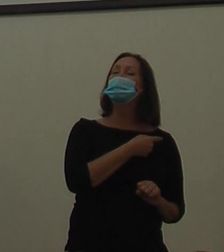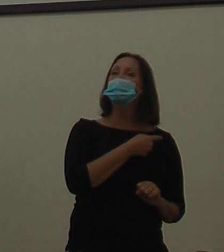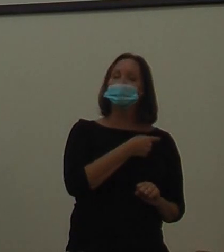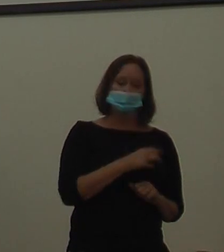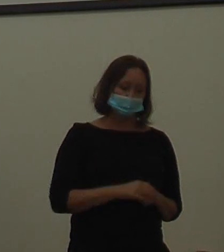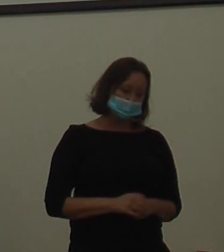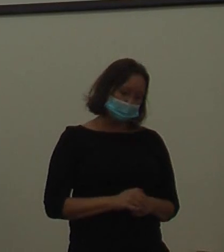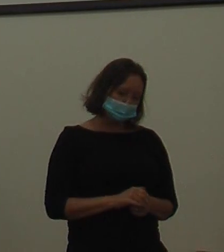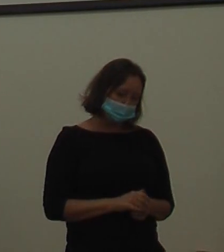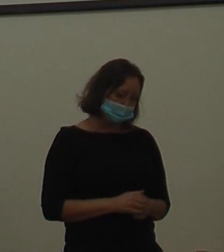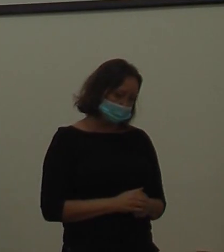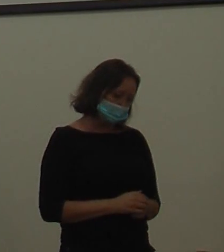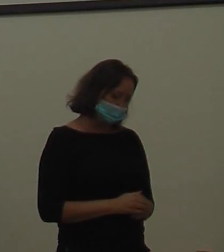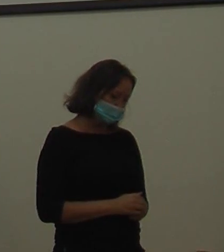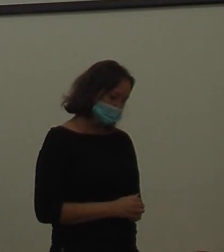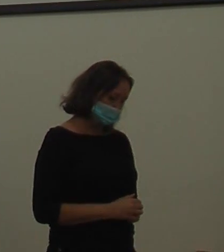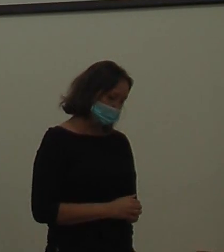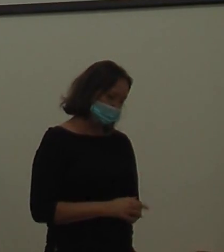2 Chronicles,